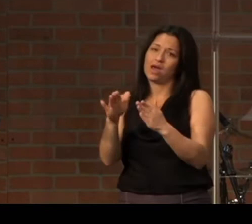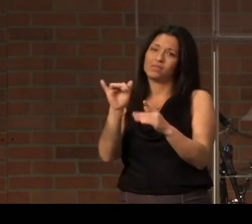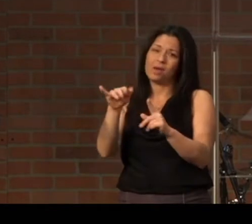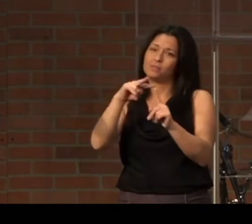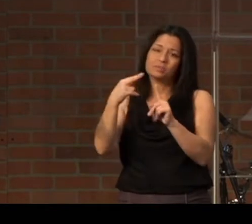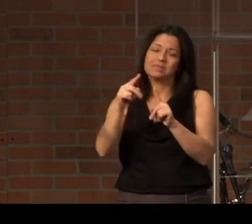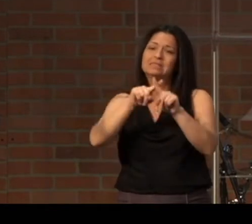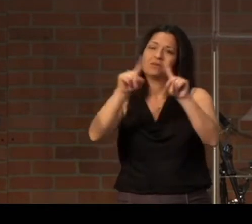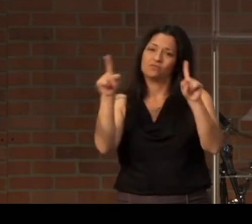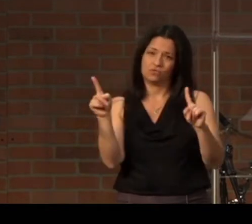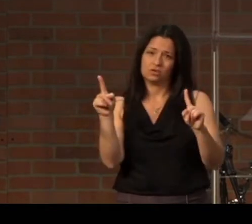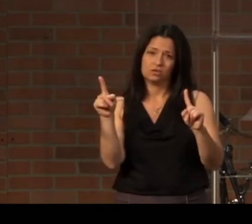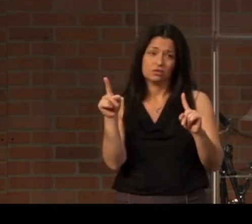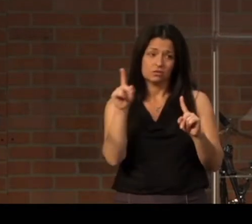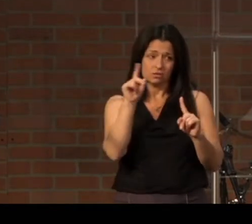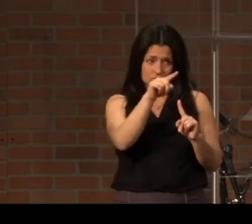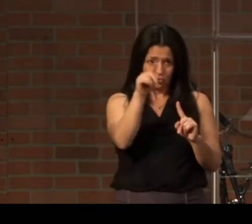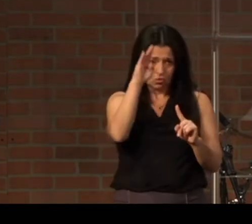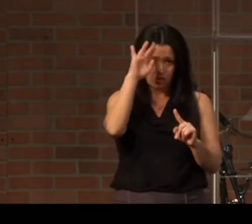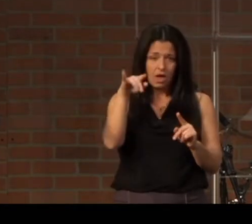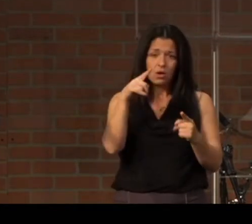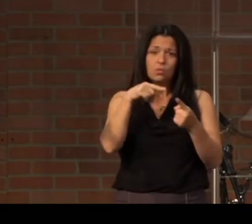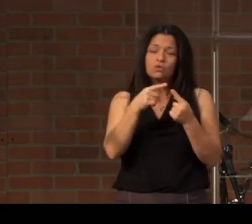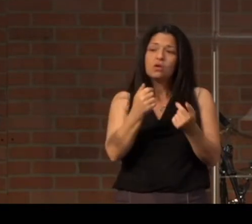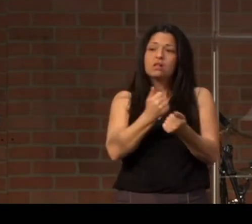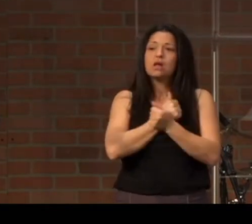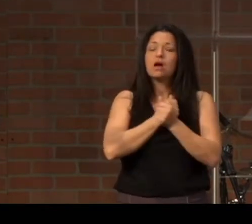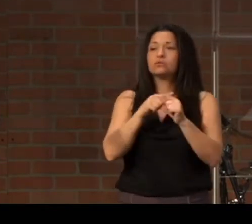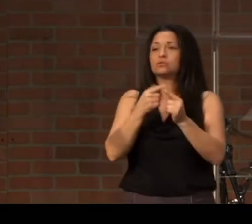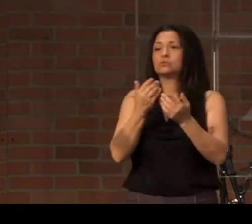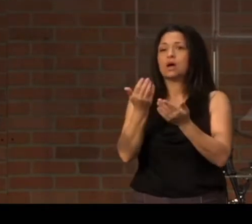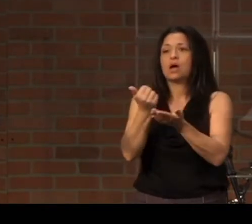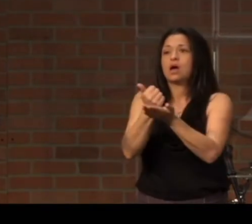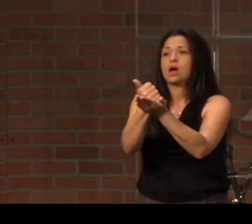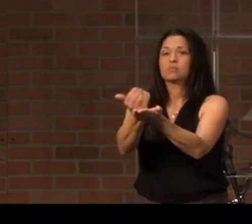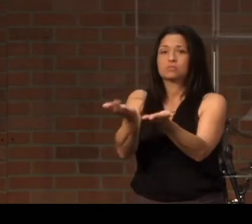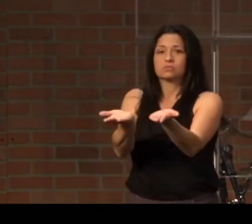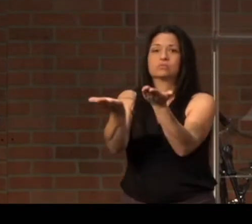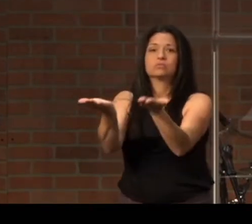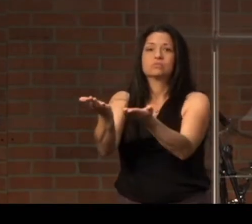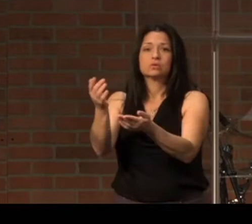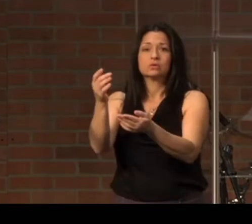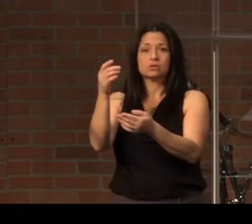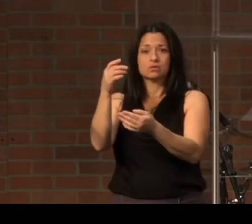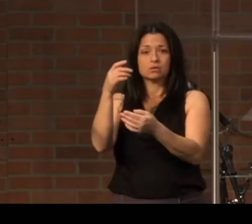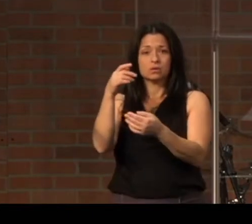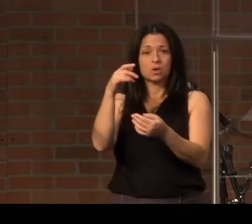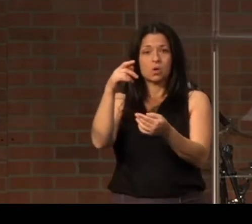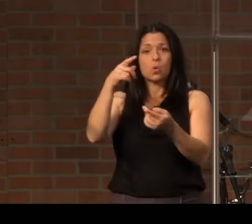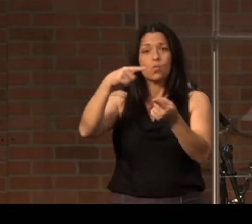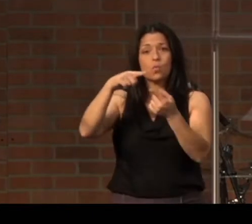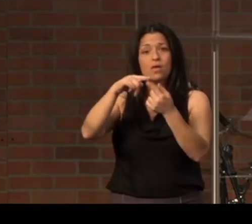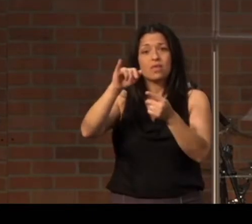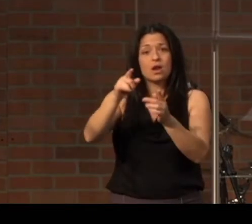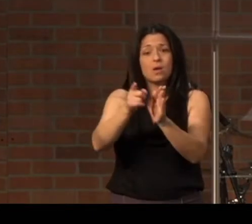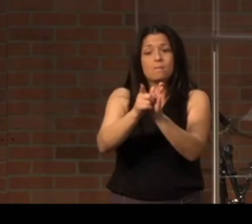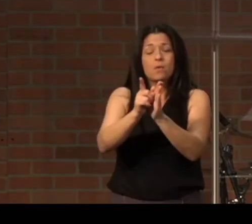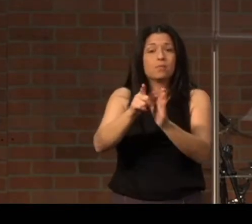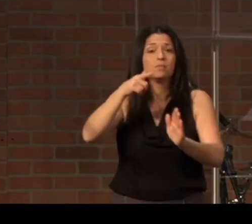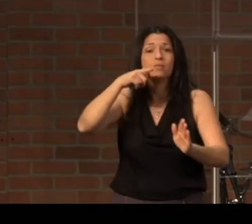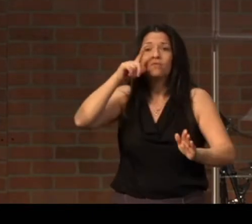Do you know when you love to wait on others? Do you know when? When the moment before you